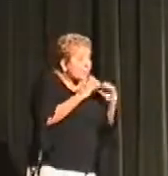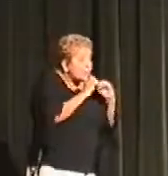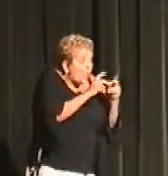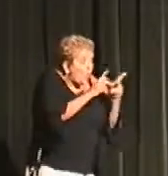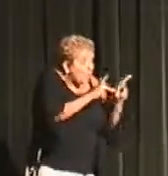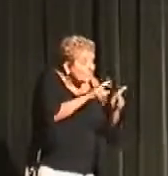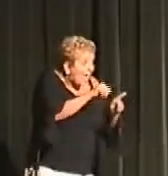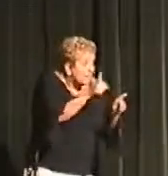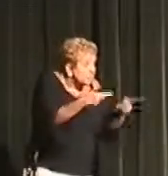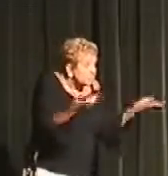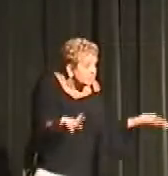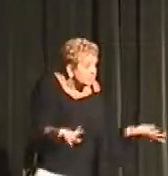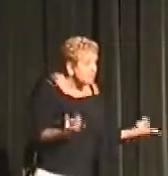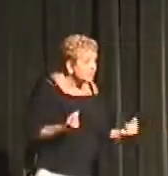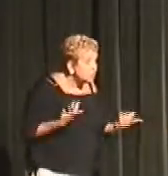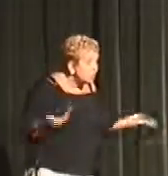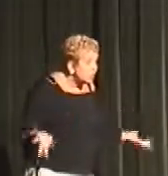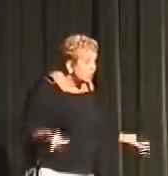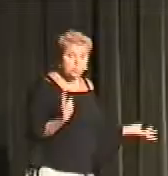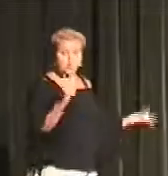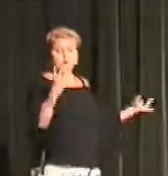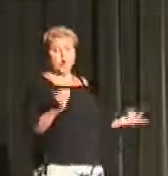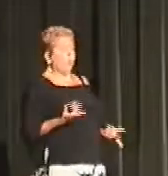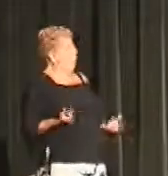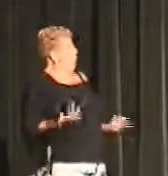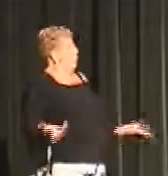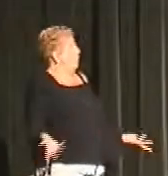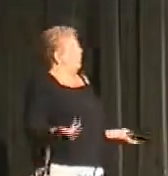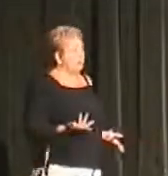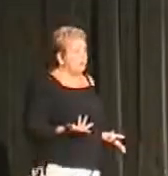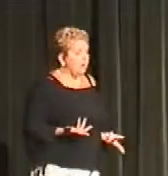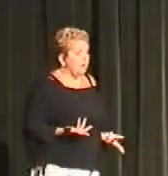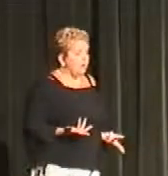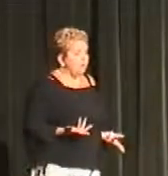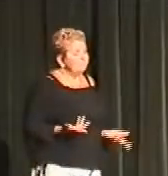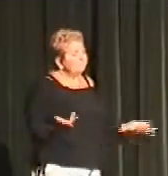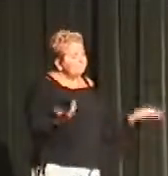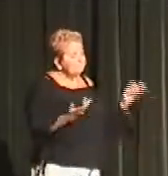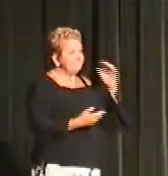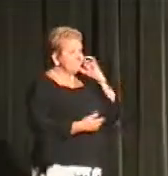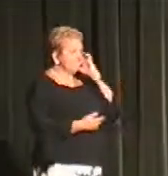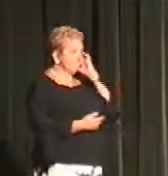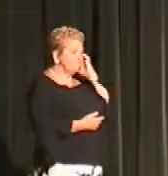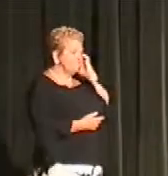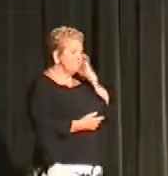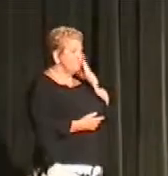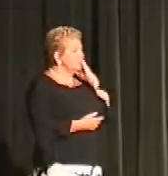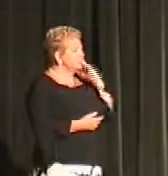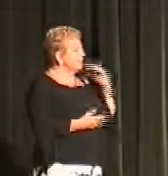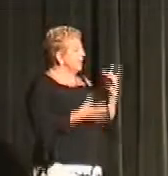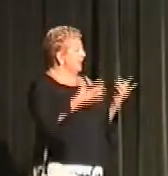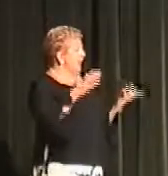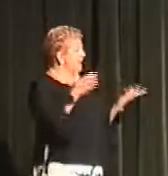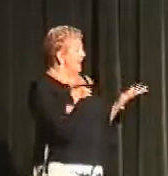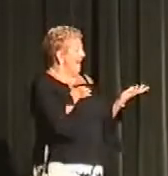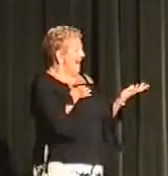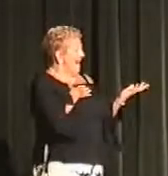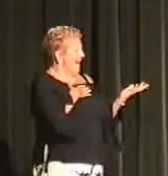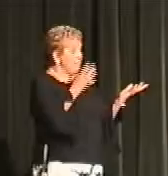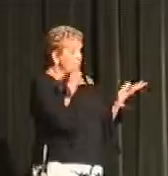go. You know, it's just, you know, and my home group, you know, the